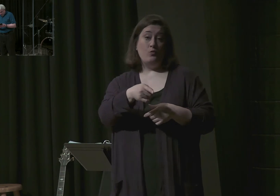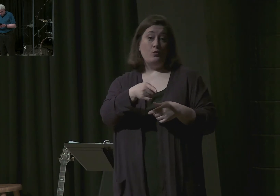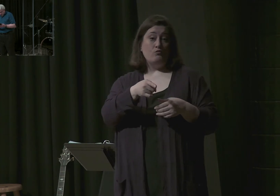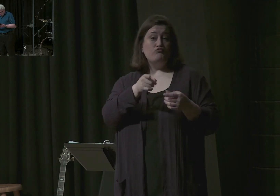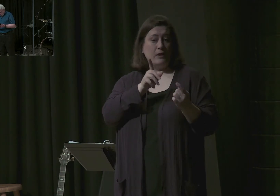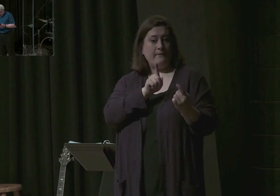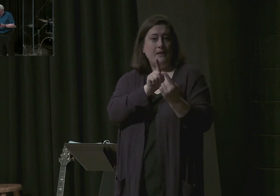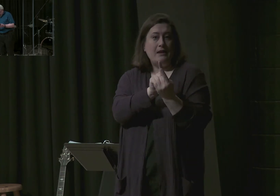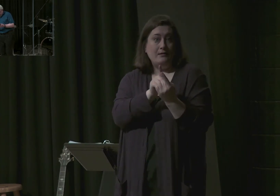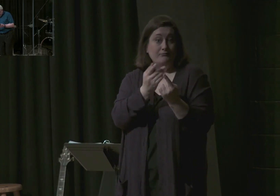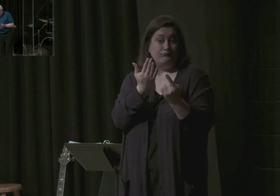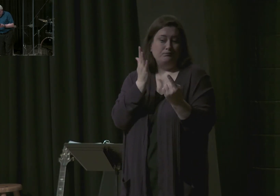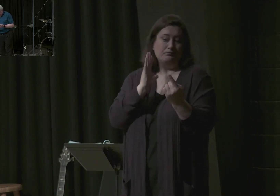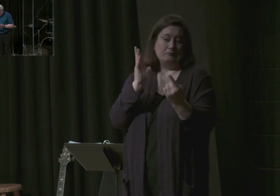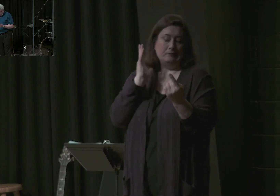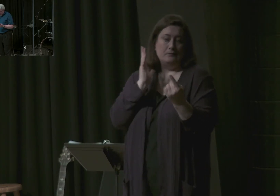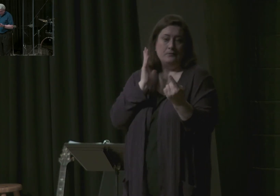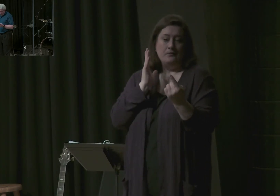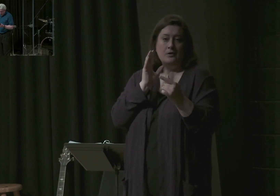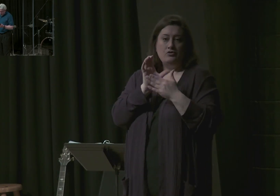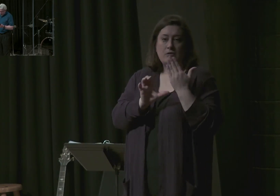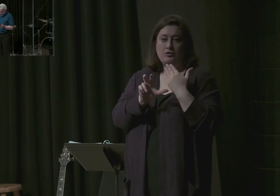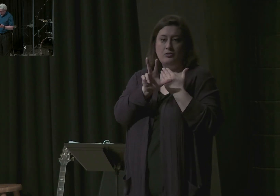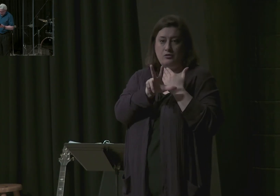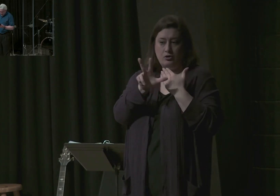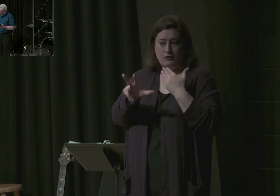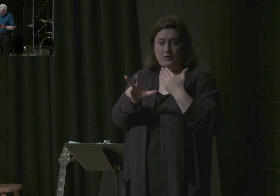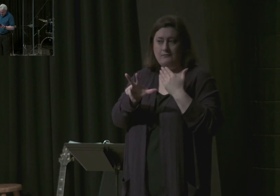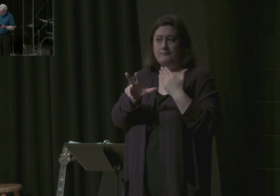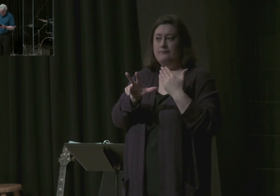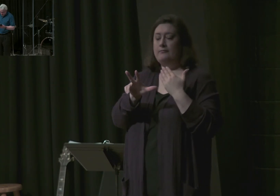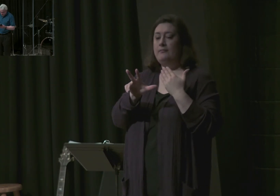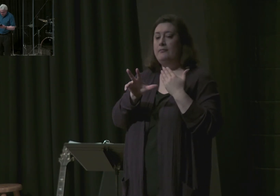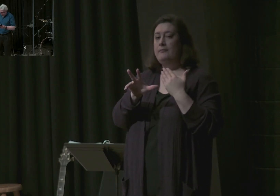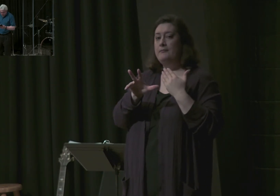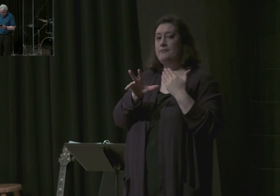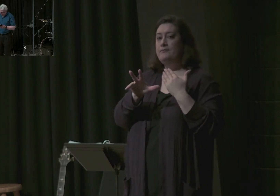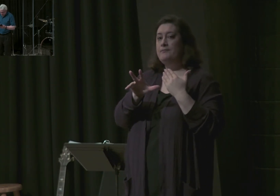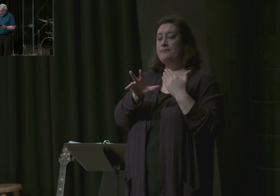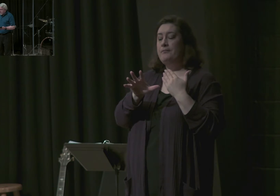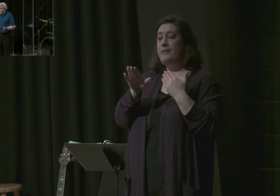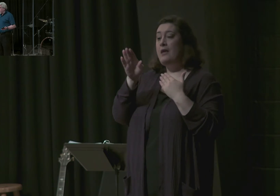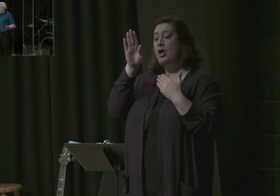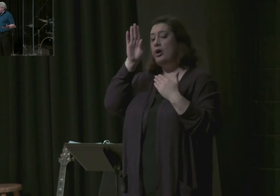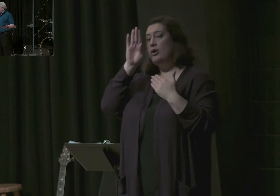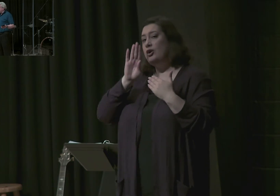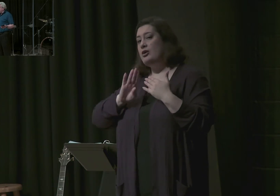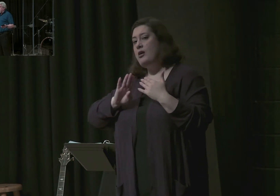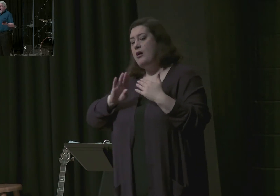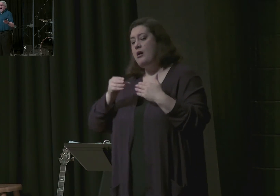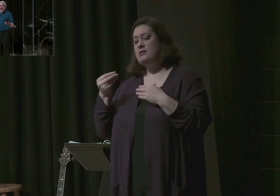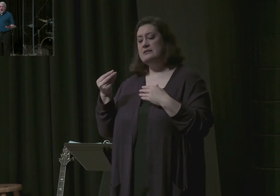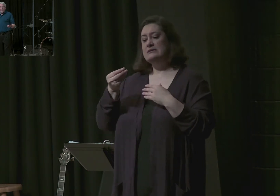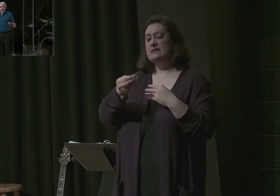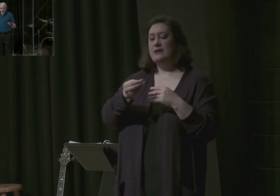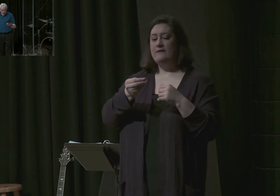For our introduction to him at his birth all the way to the end of chapter 33, God is